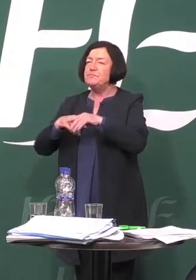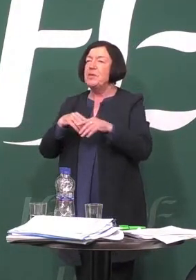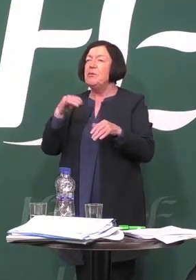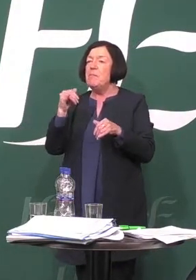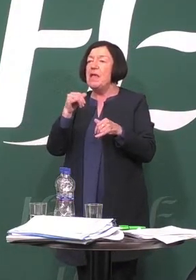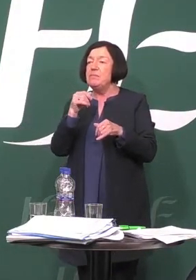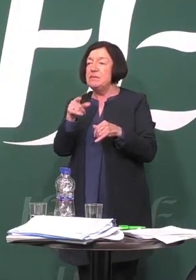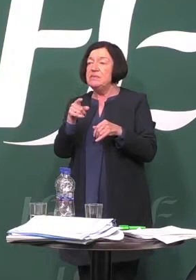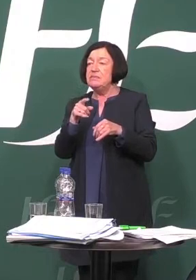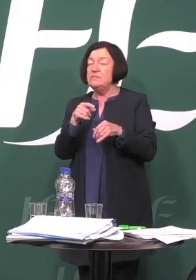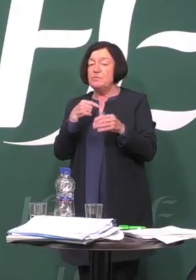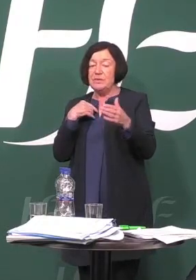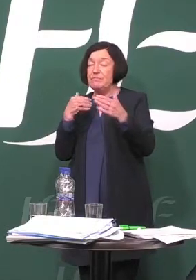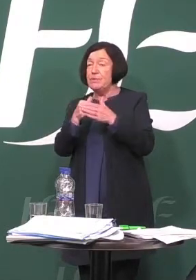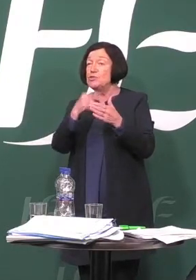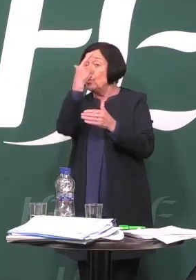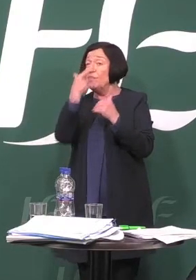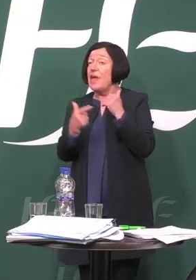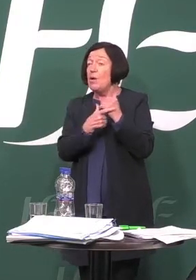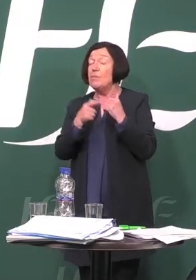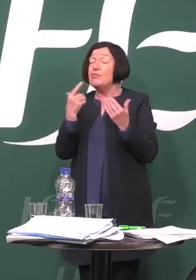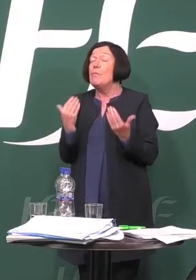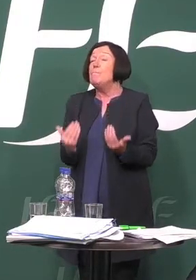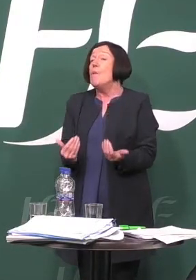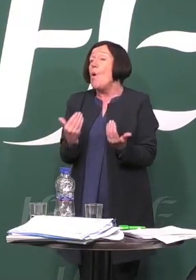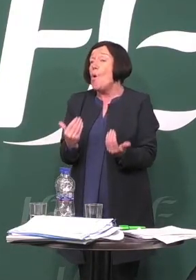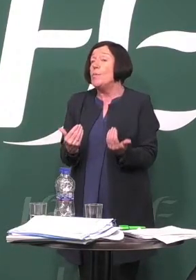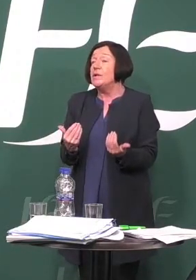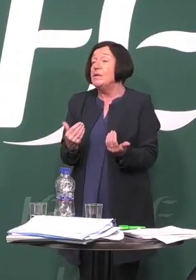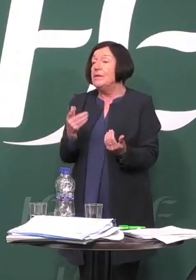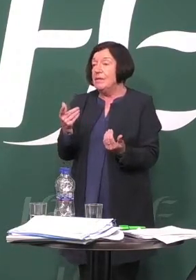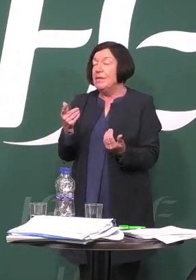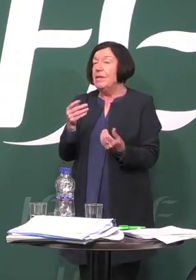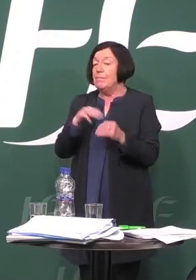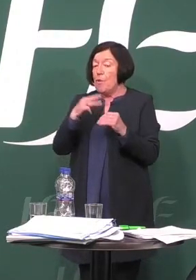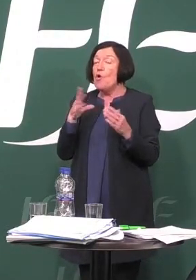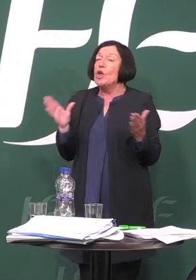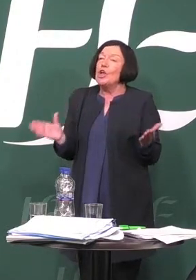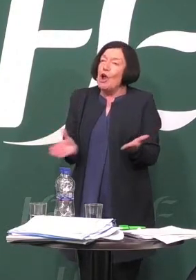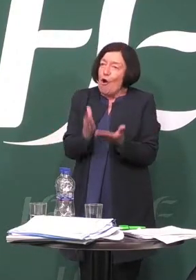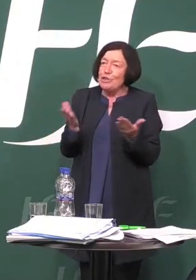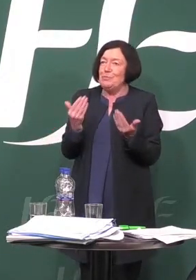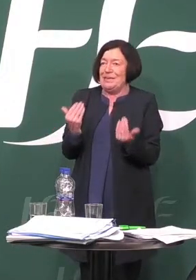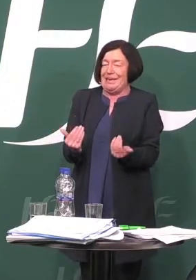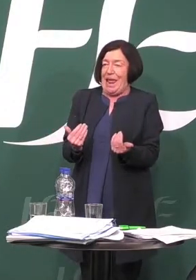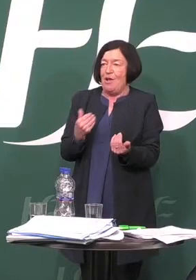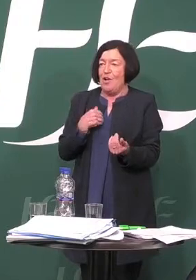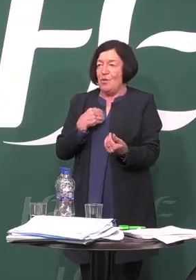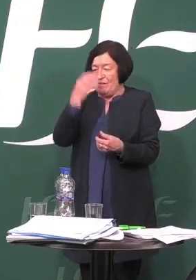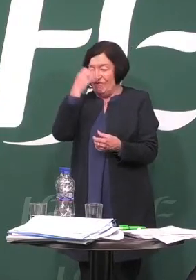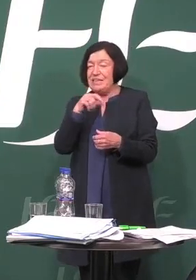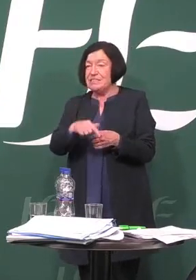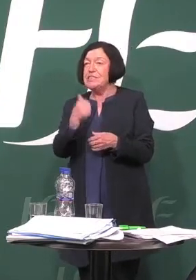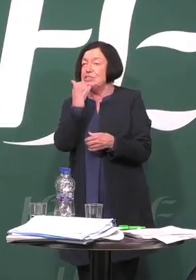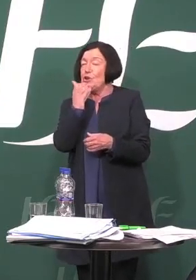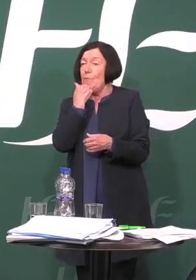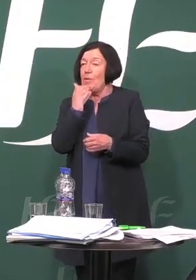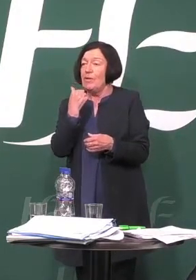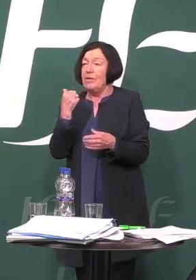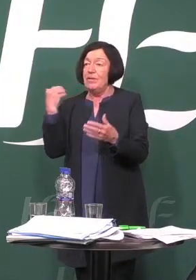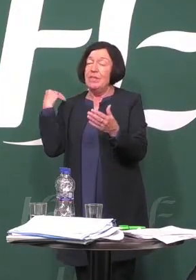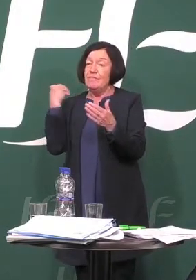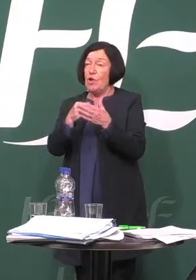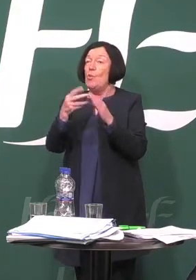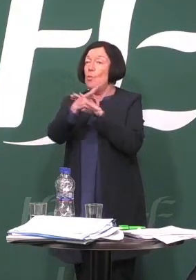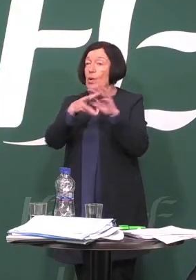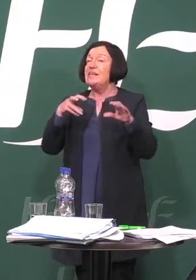maybe approach 2,000 cases. But at the moment, it's certainly more cause for encouragement than not that we're facing this number of cases over for a